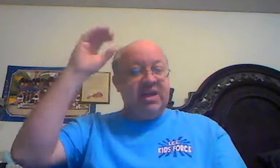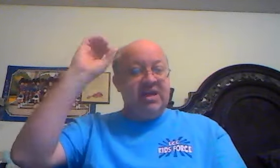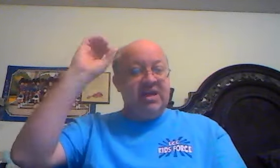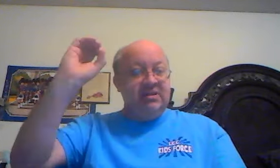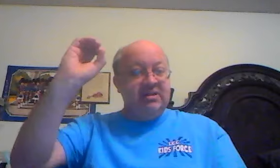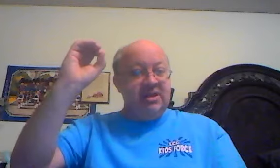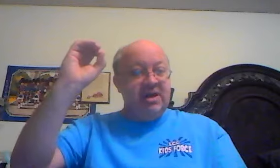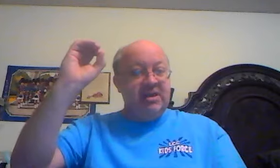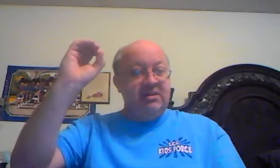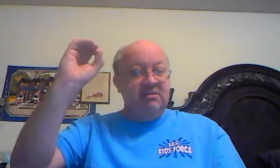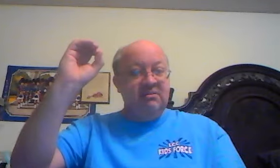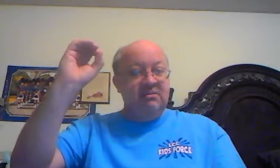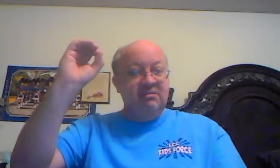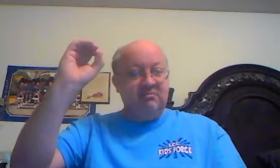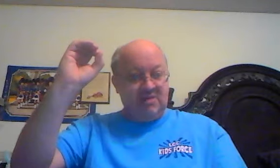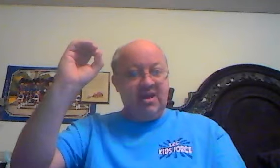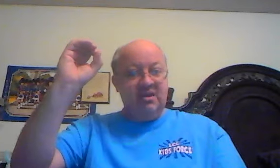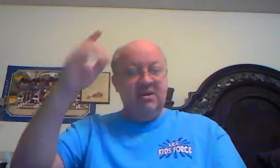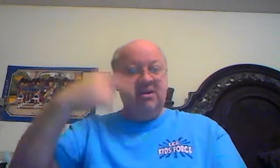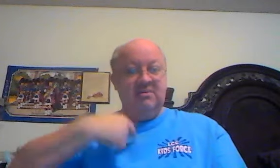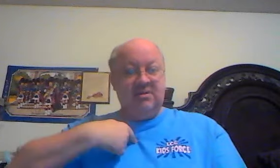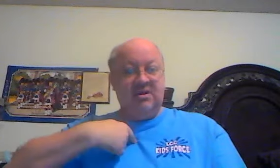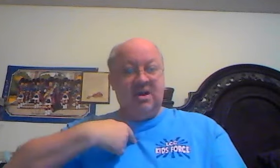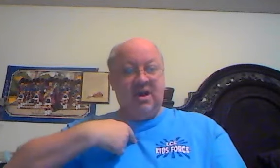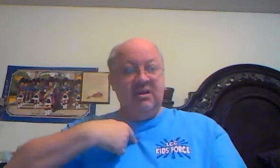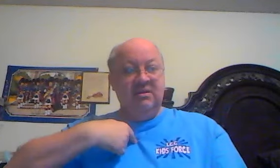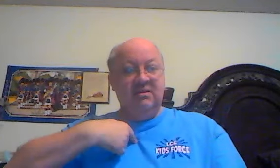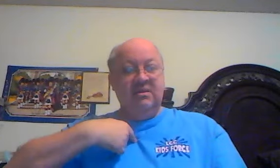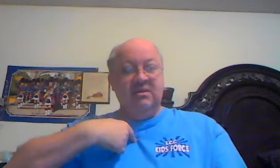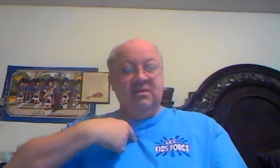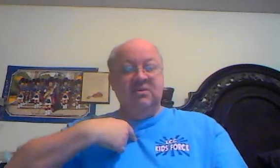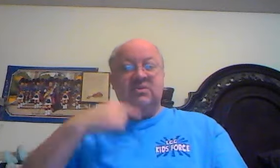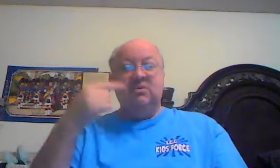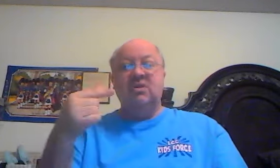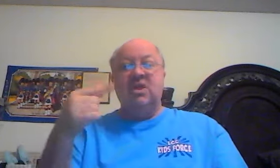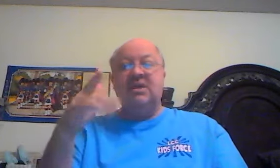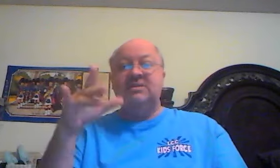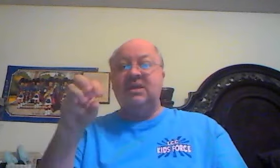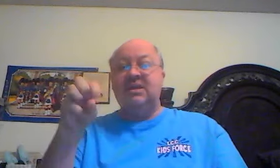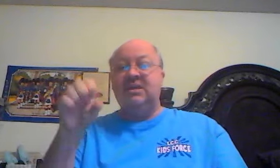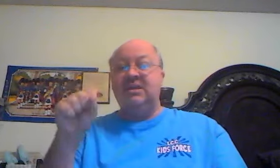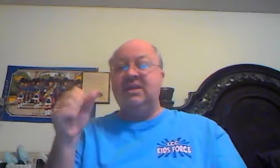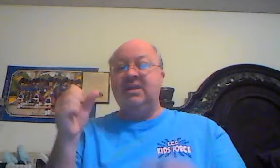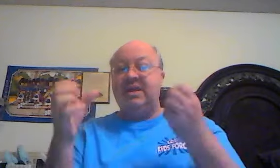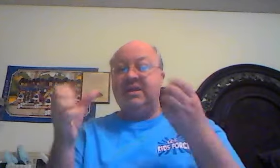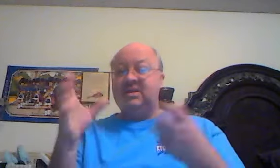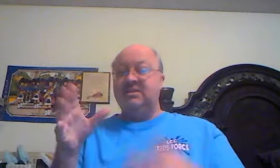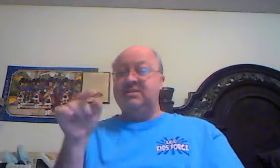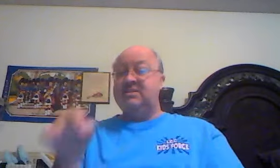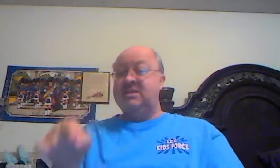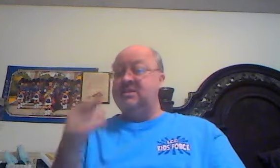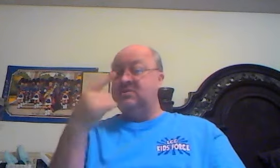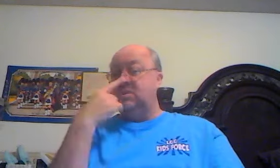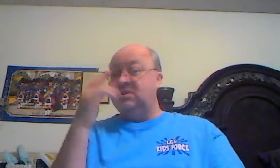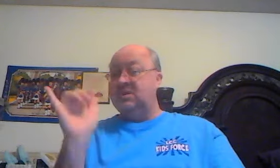it, none, right? I. So glossing it in ASL, this sentence would look